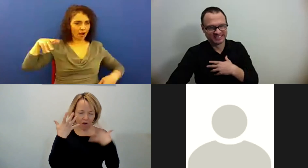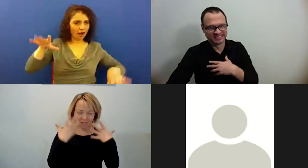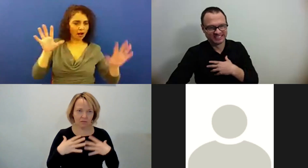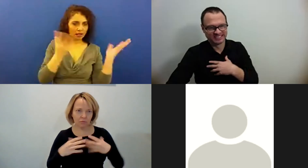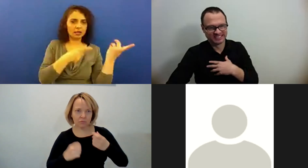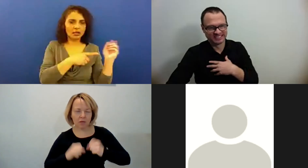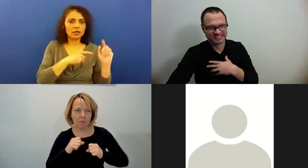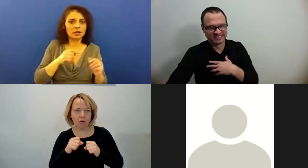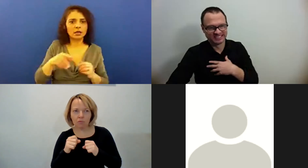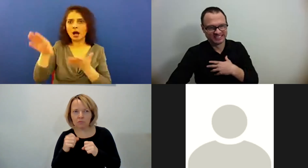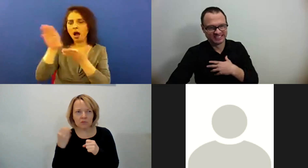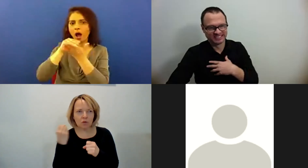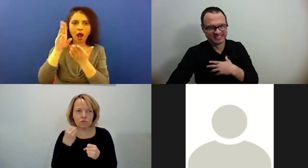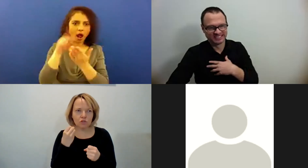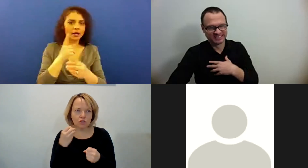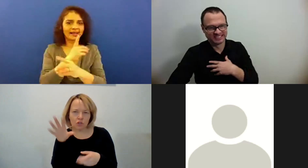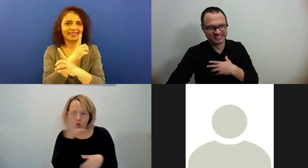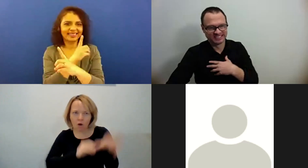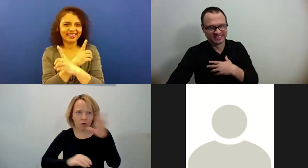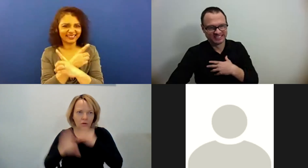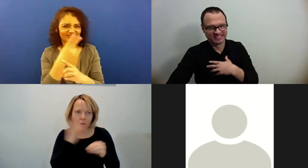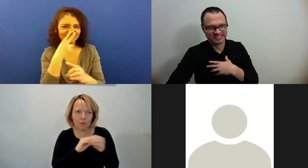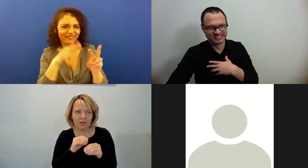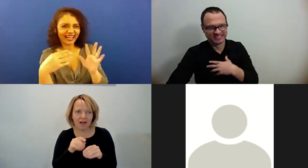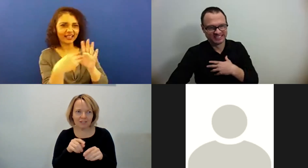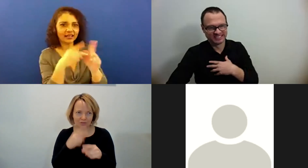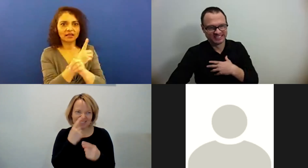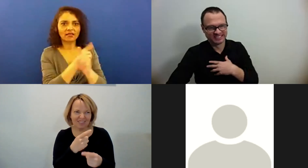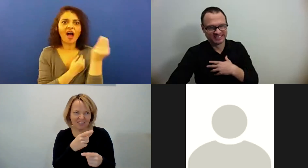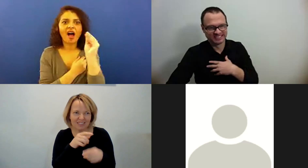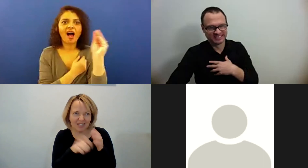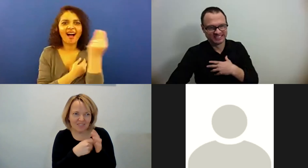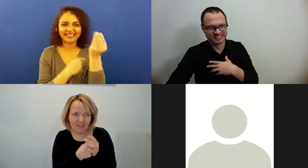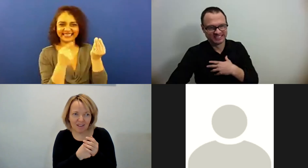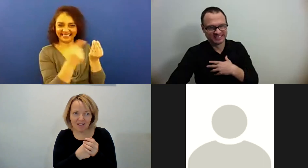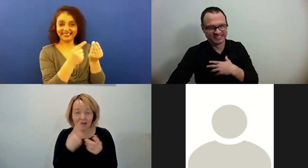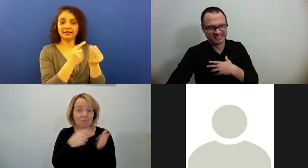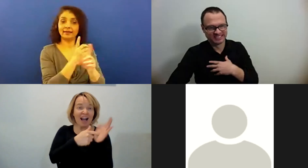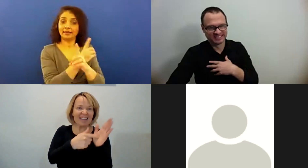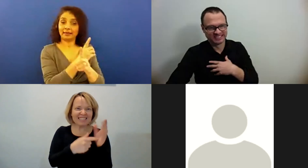She learned traditional Indian dance, very traditional Roma culture.